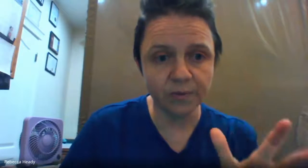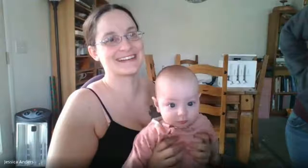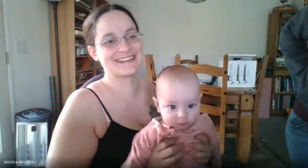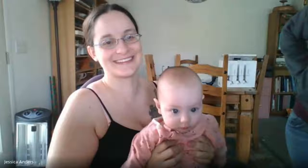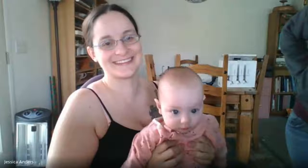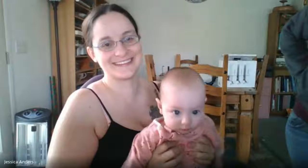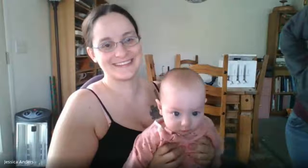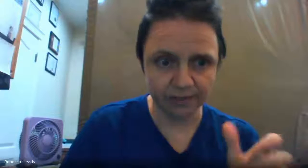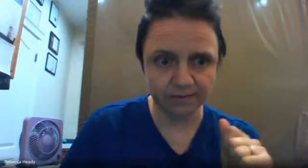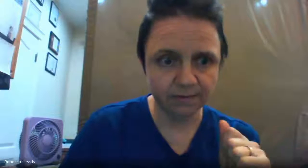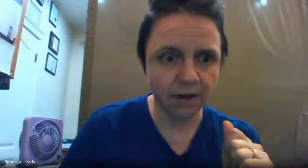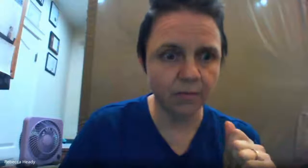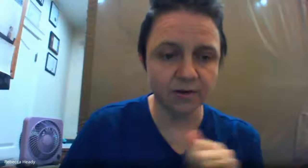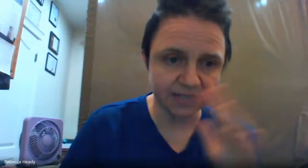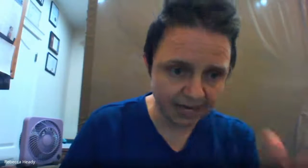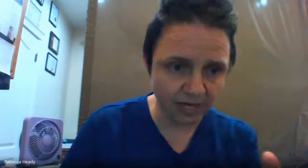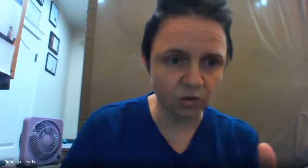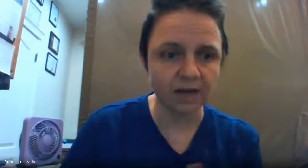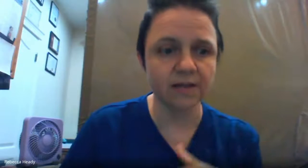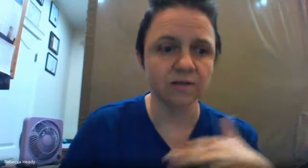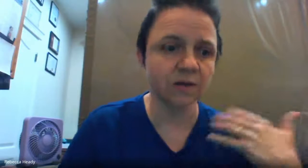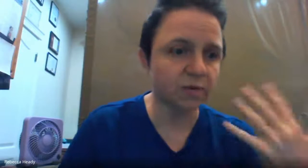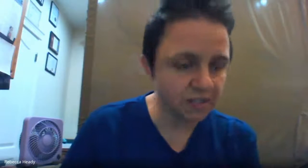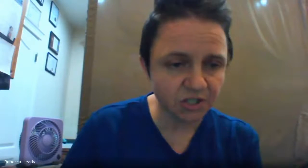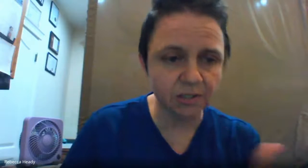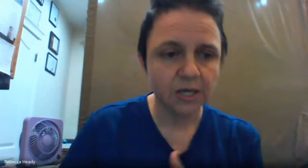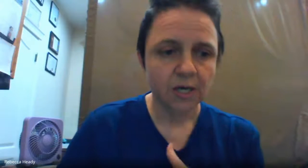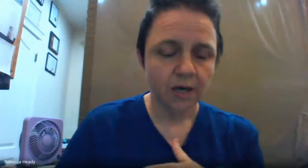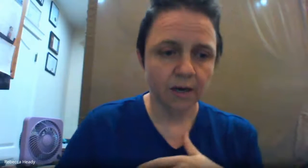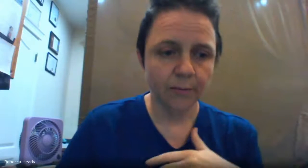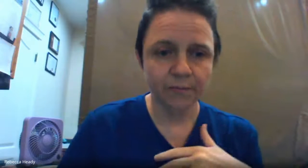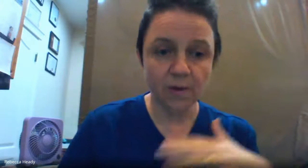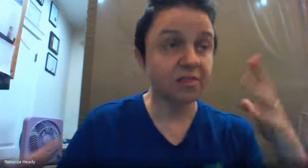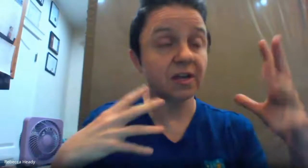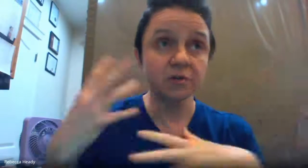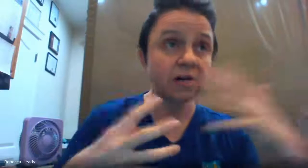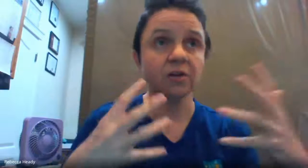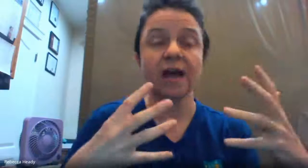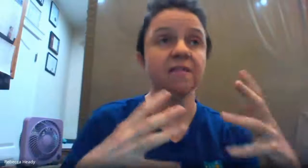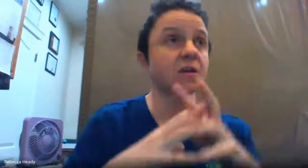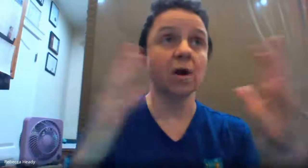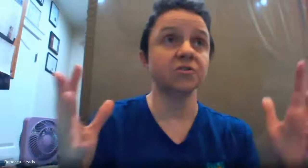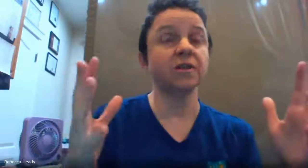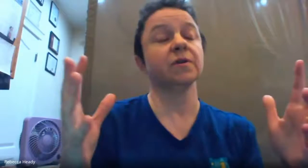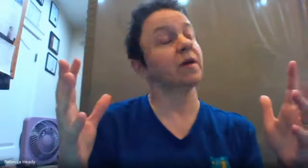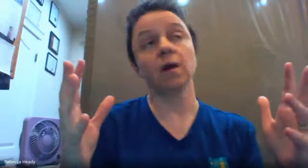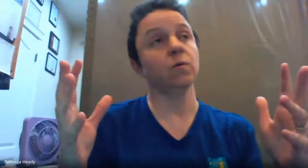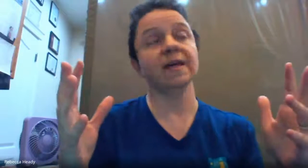what you're doing. That Yeah. you're doing it correctly. You'll see position. You might think you're doing it in your head, and then you watch yourself, and you're like, "Oh, that's not